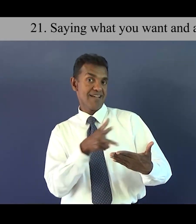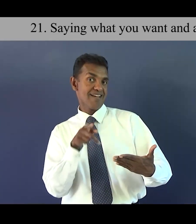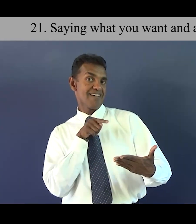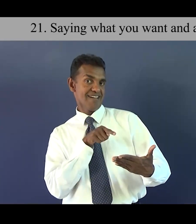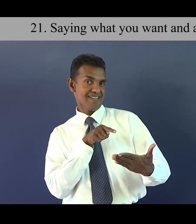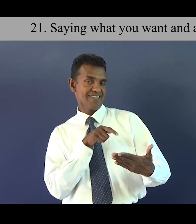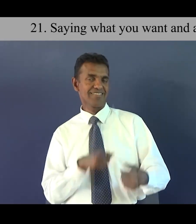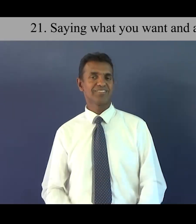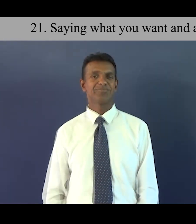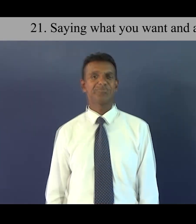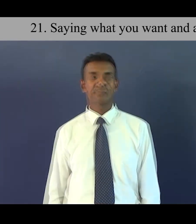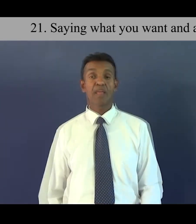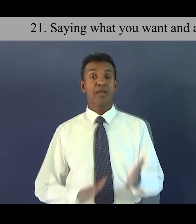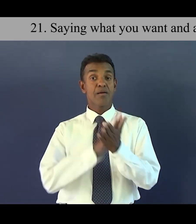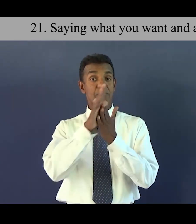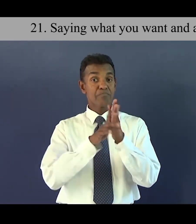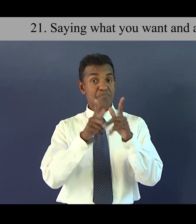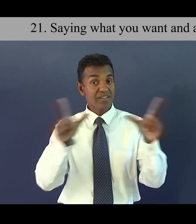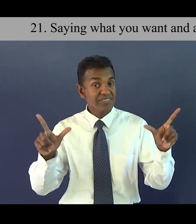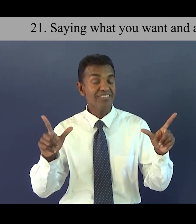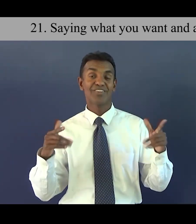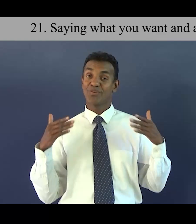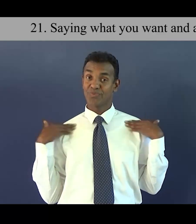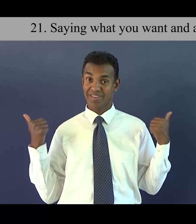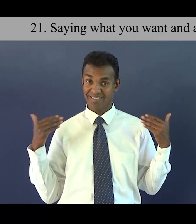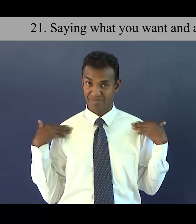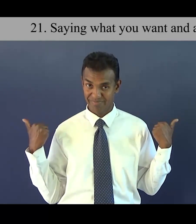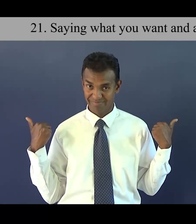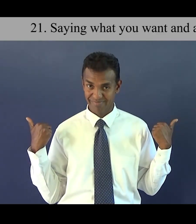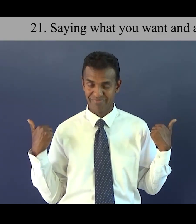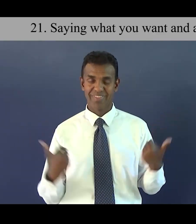Telling other services to do accessible information.